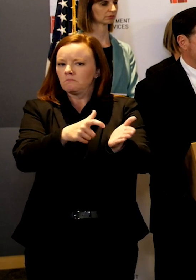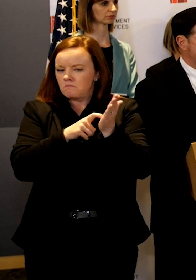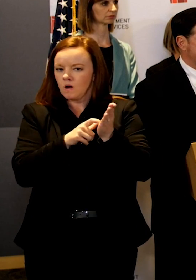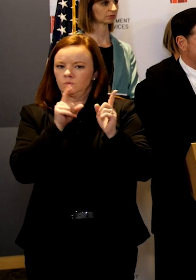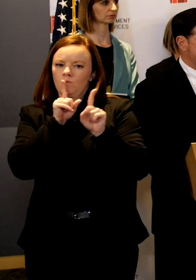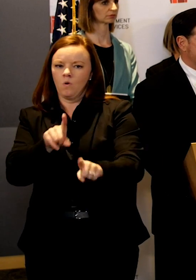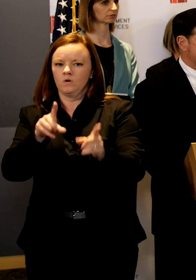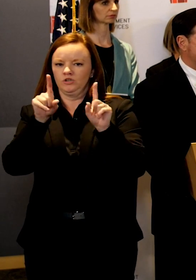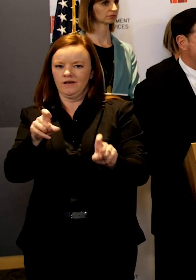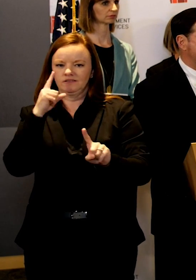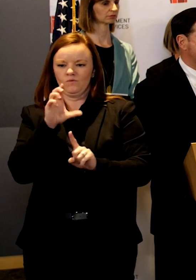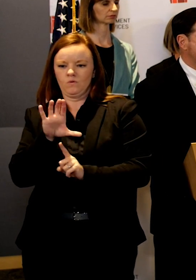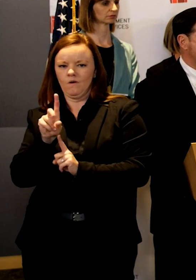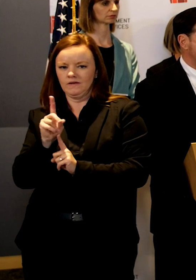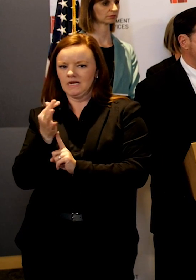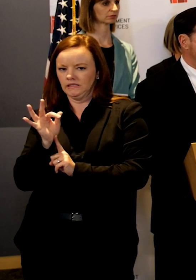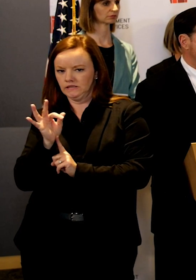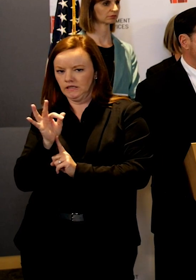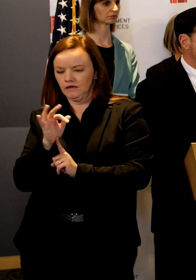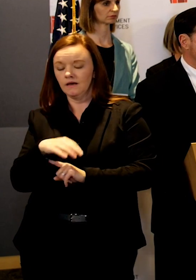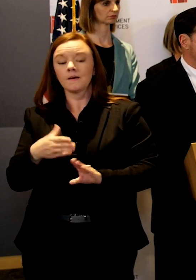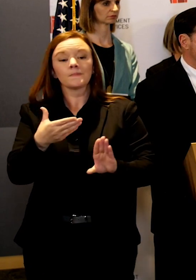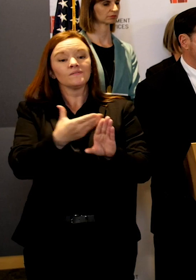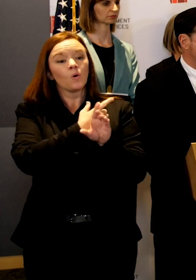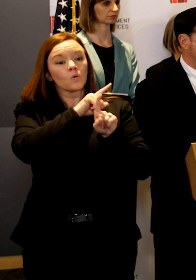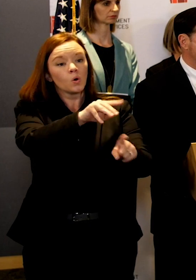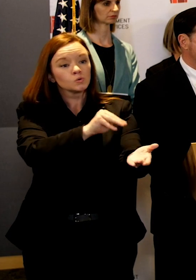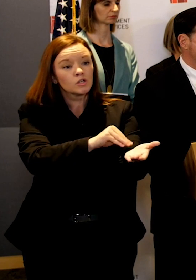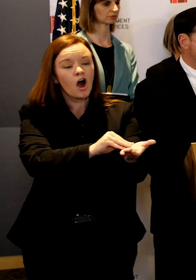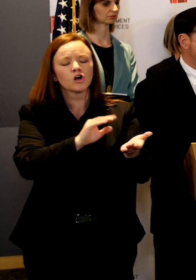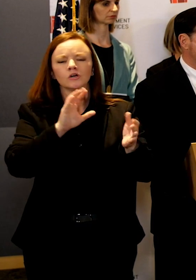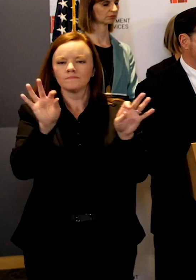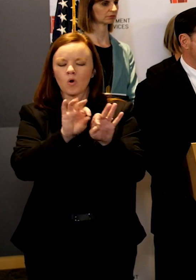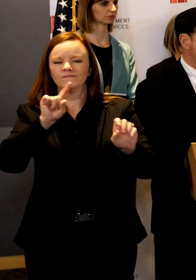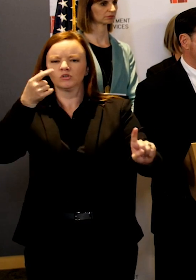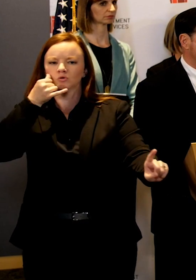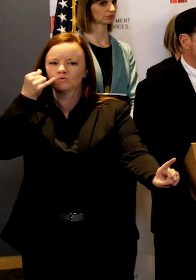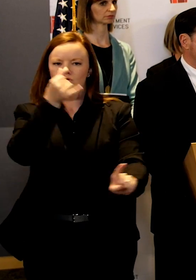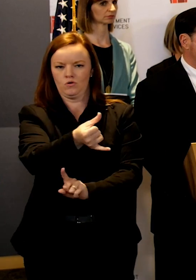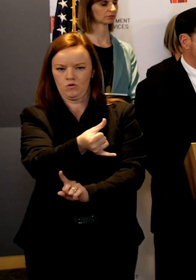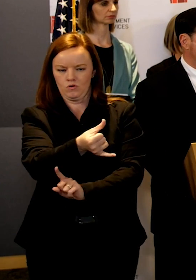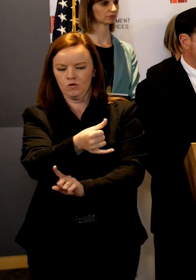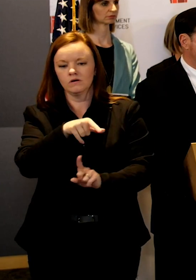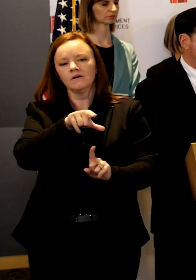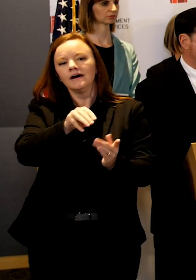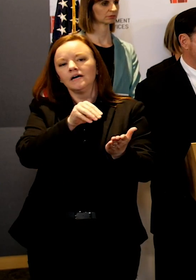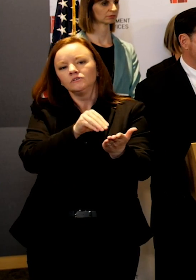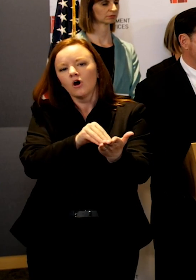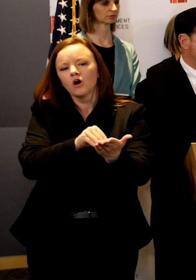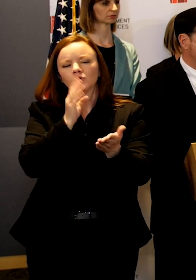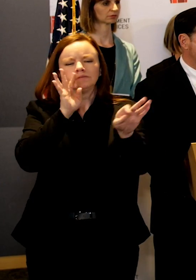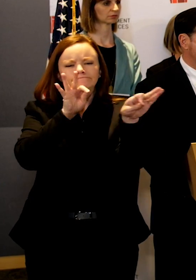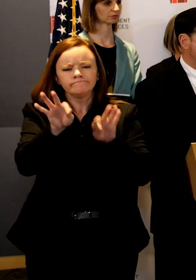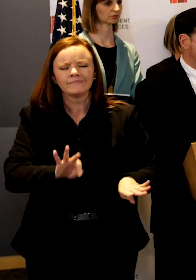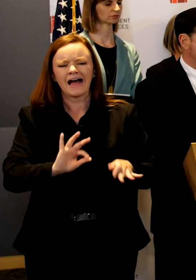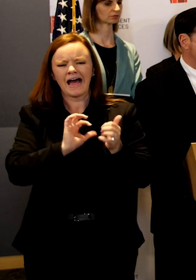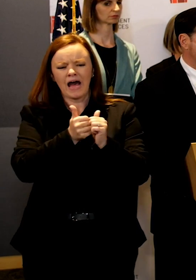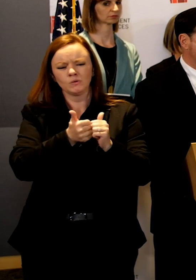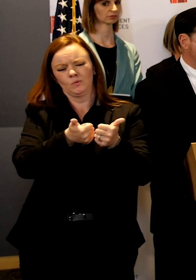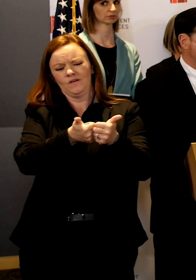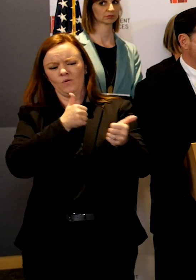provider. Please call ahead before going to see your provider so that they can give you instructions on how to keep other patients